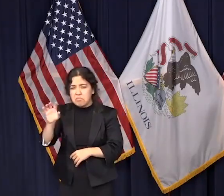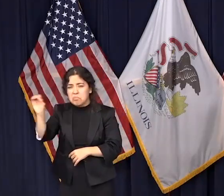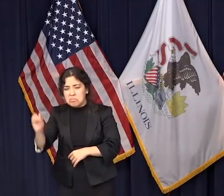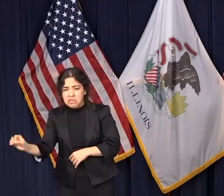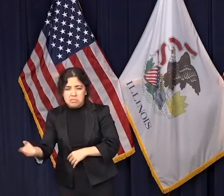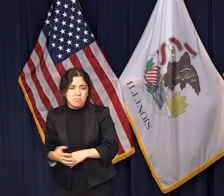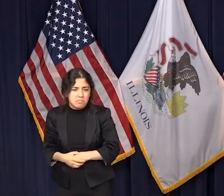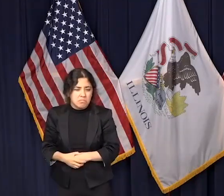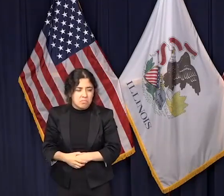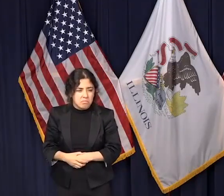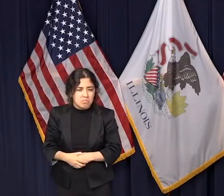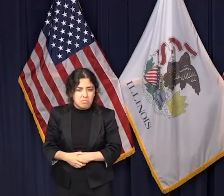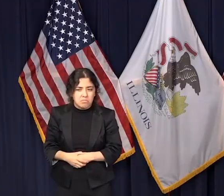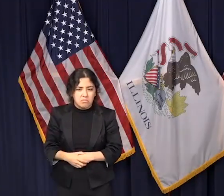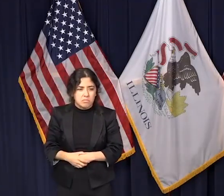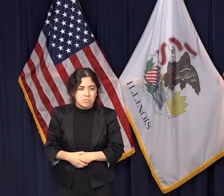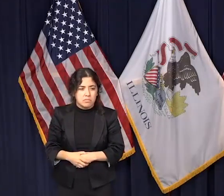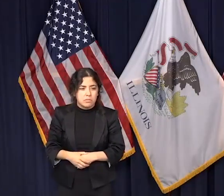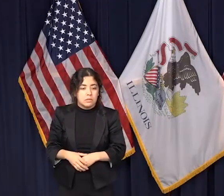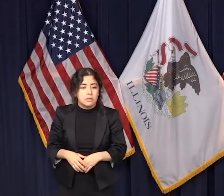2.5% and 5%.